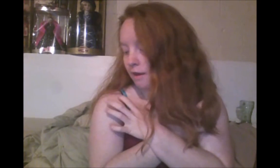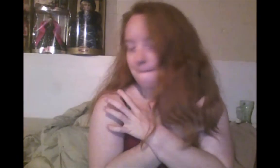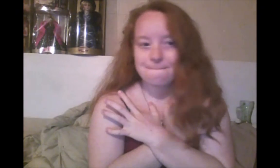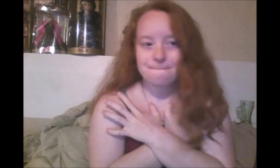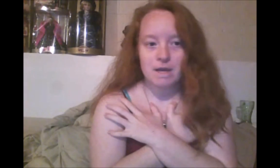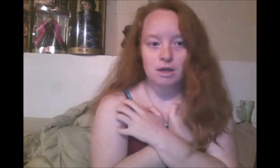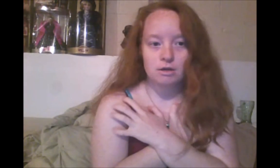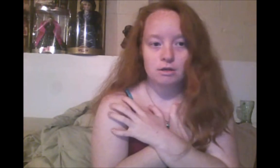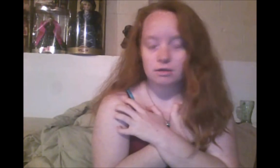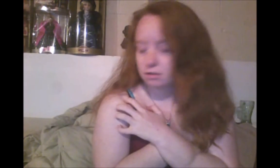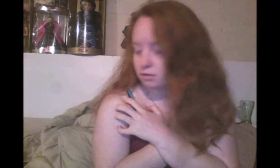Bear.